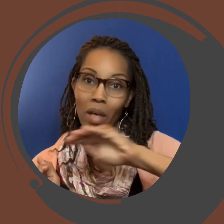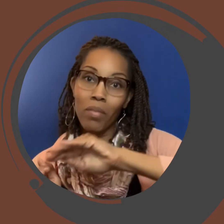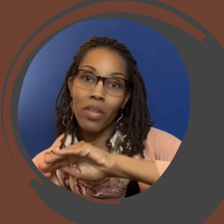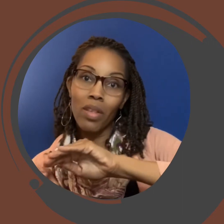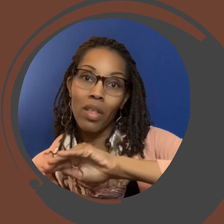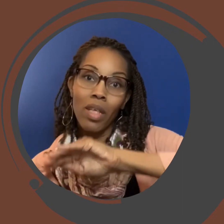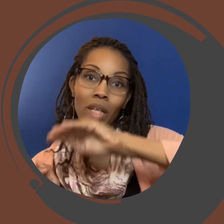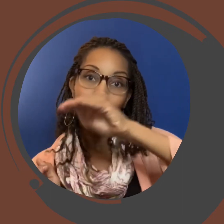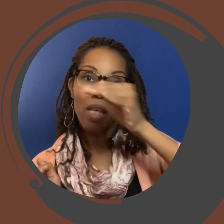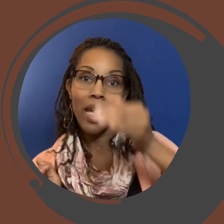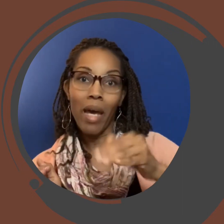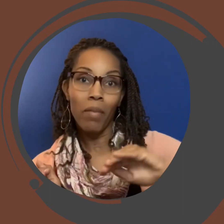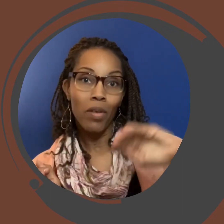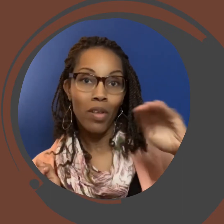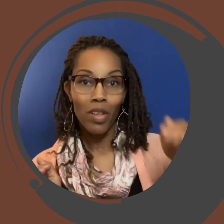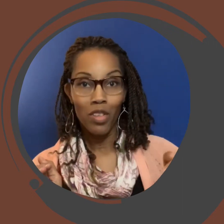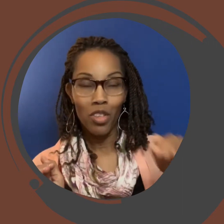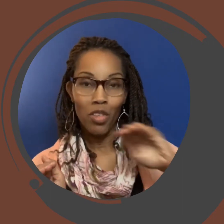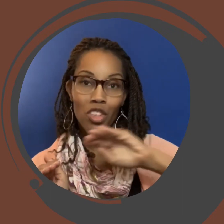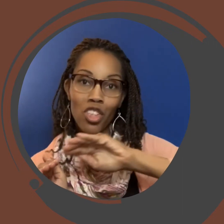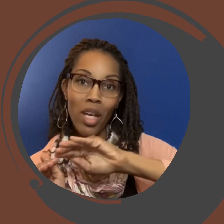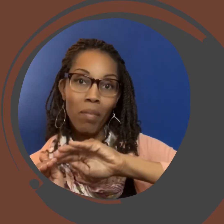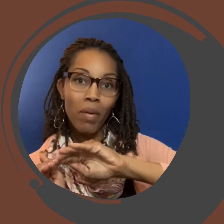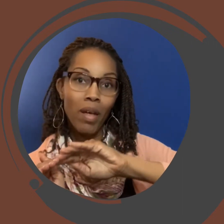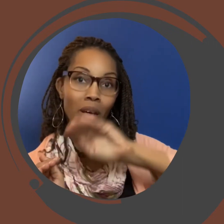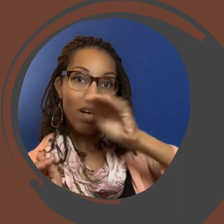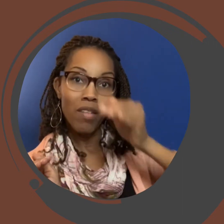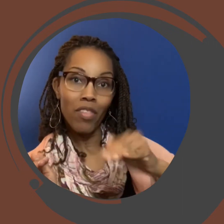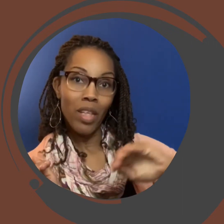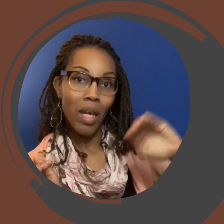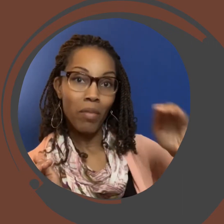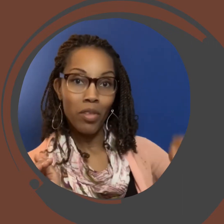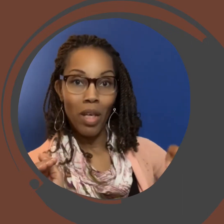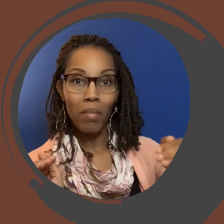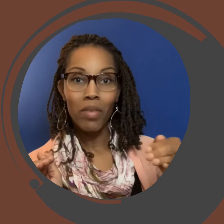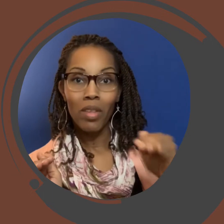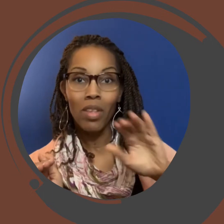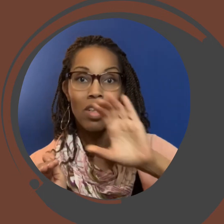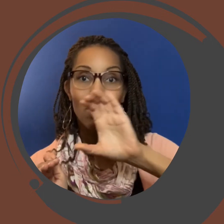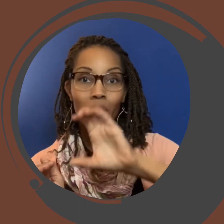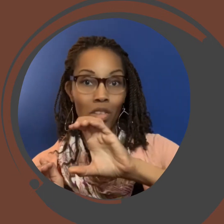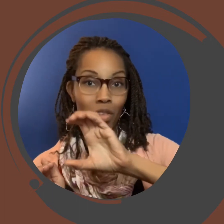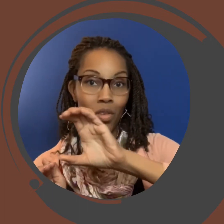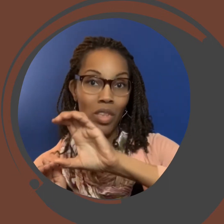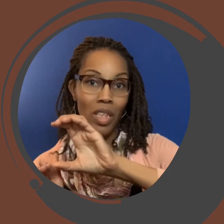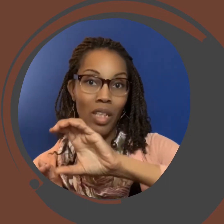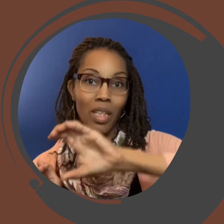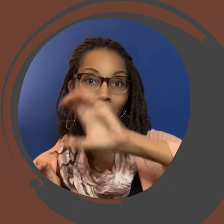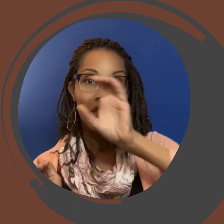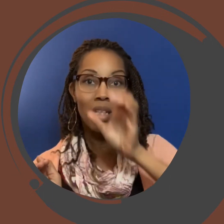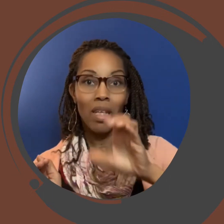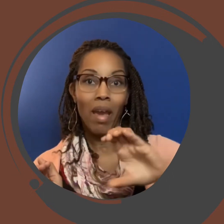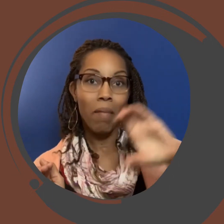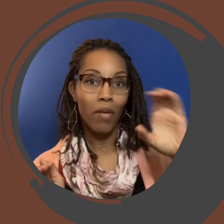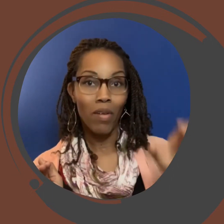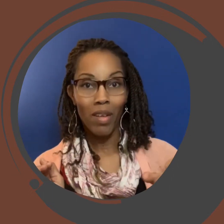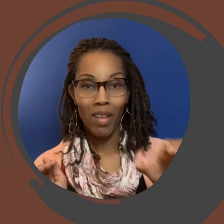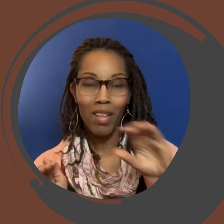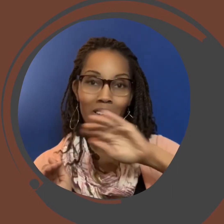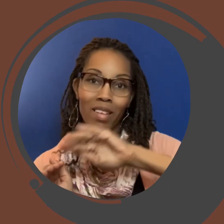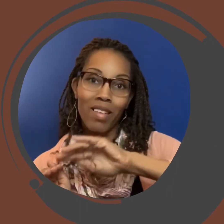his humps. A camel. Show the shape of the camel's humps. You can also do C.